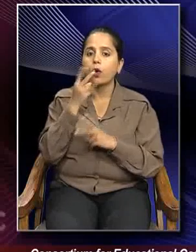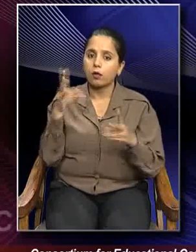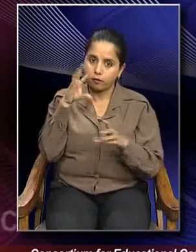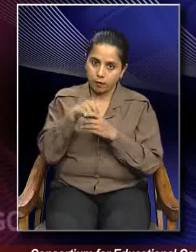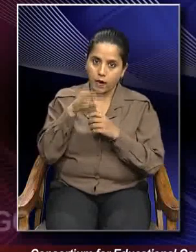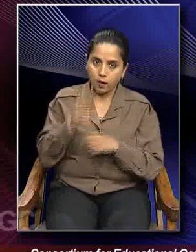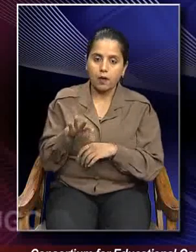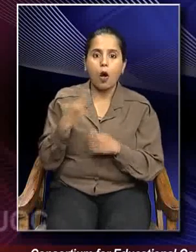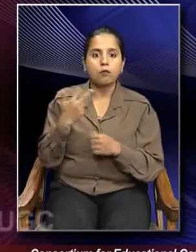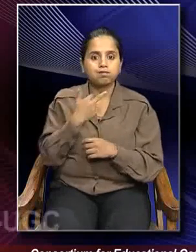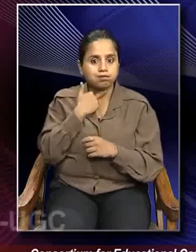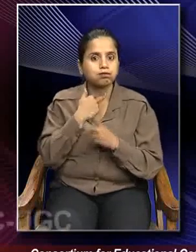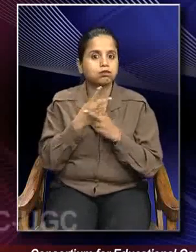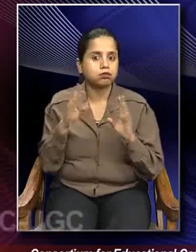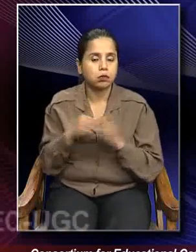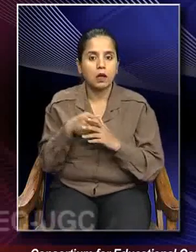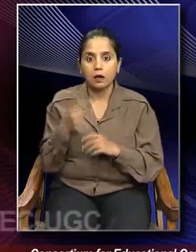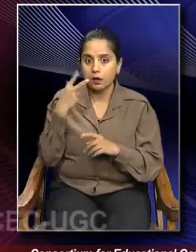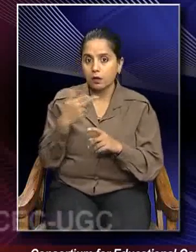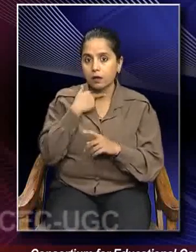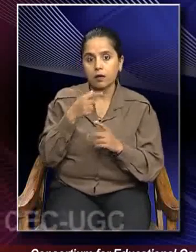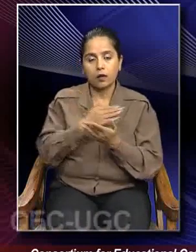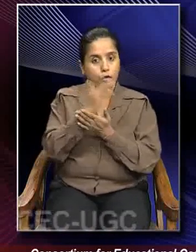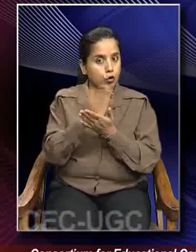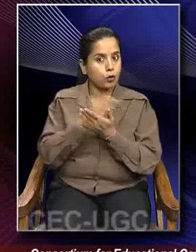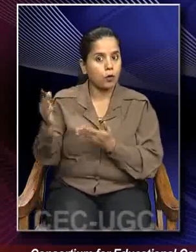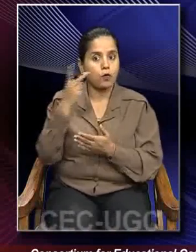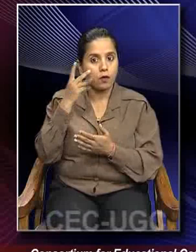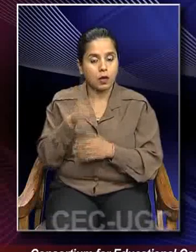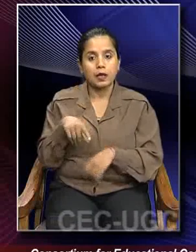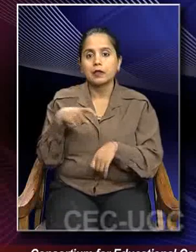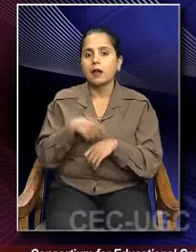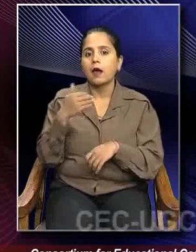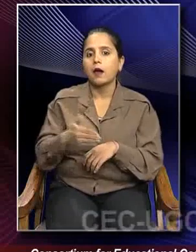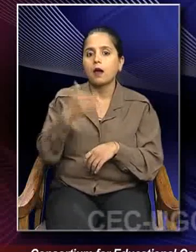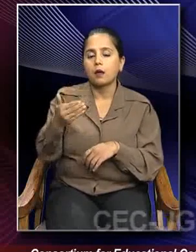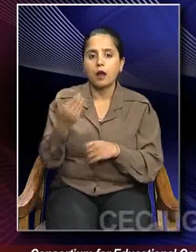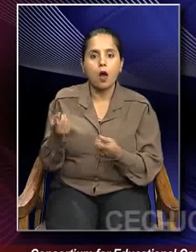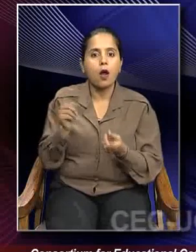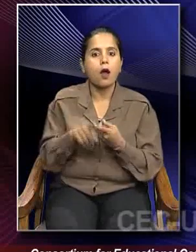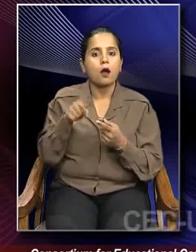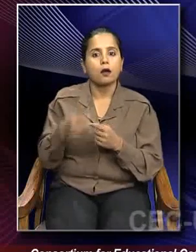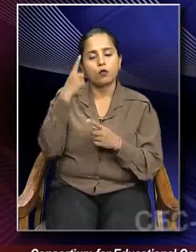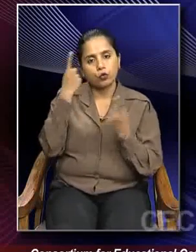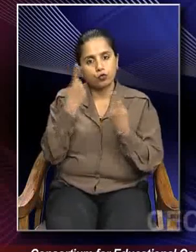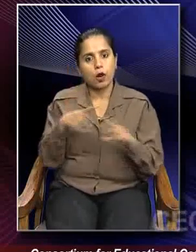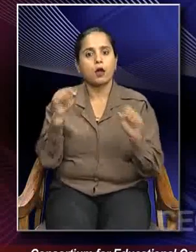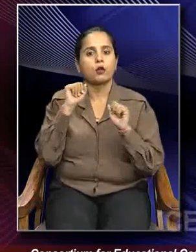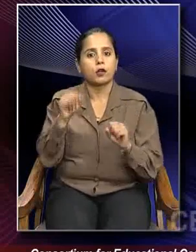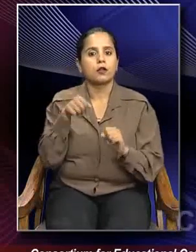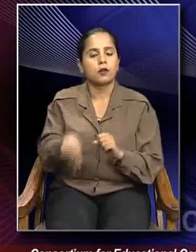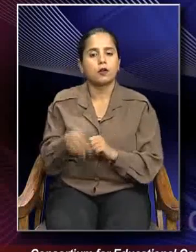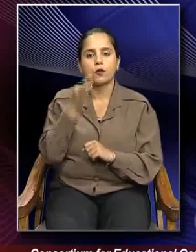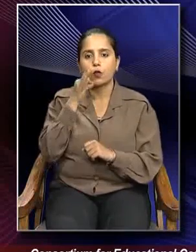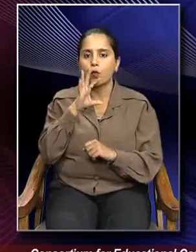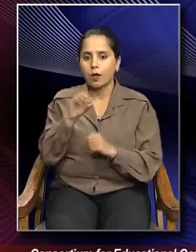when obstructed. Obstructions are removed and time becomes ripe for its